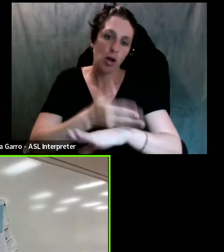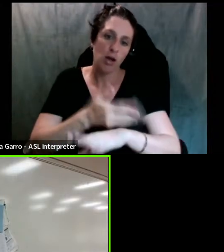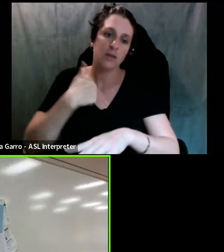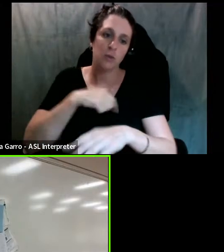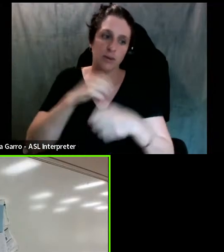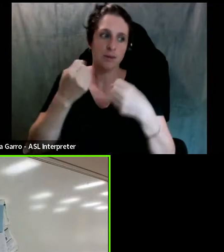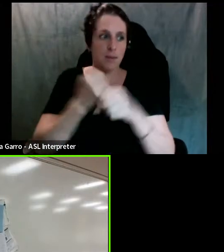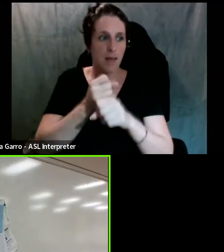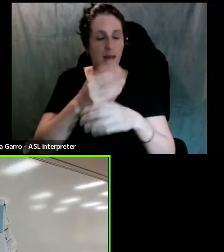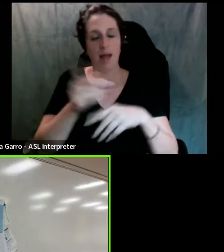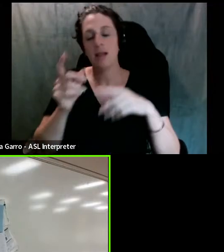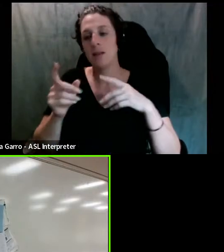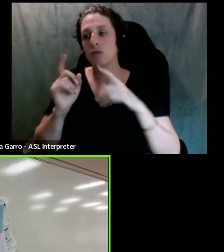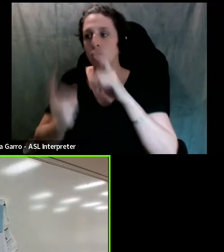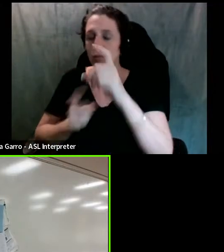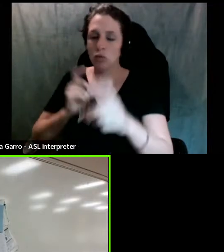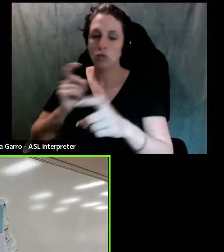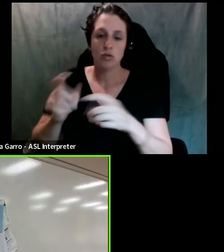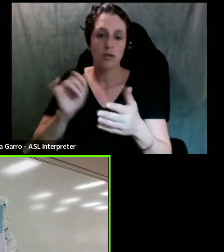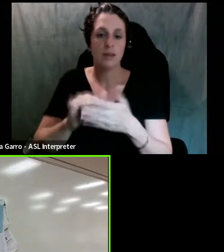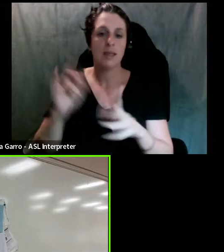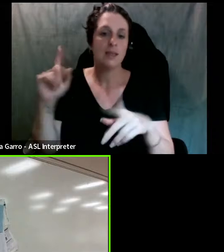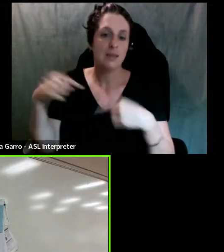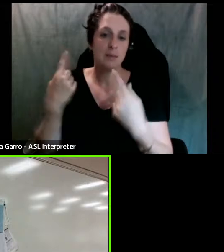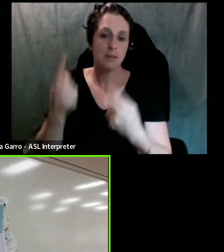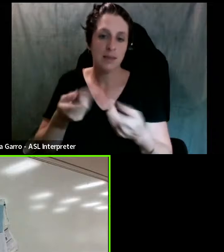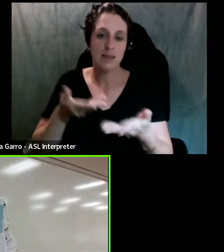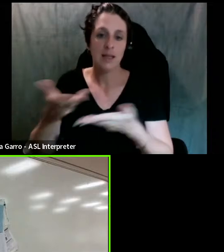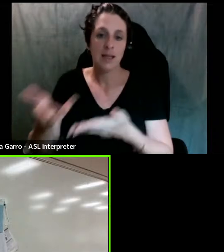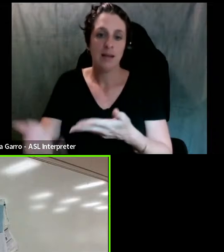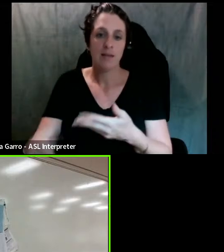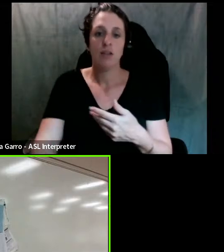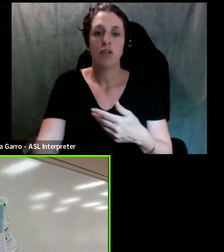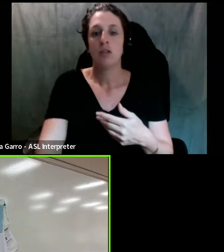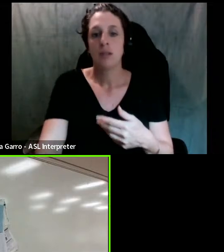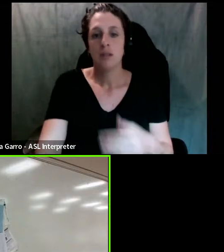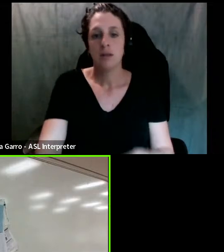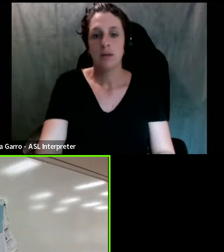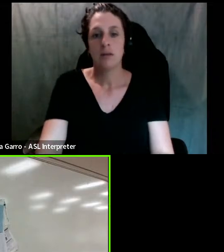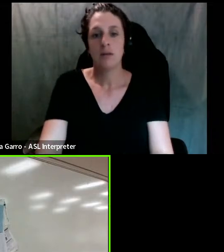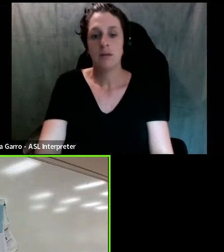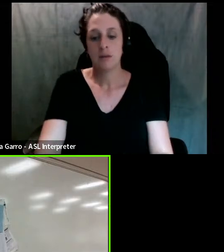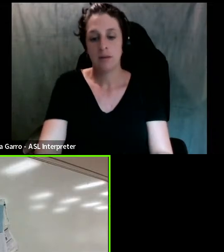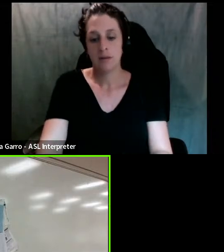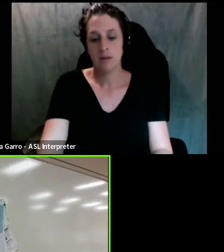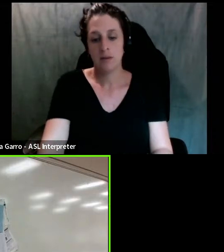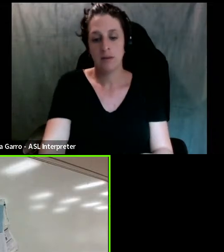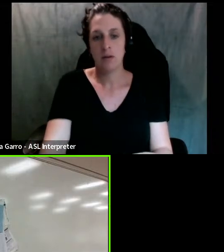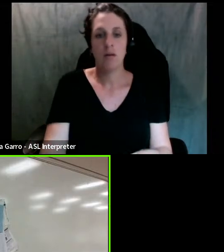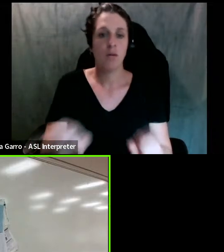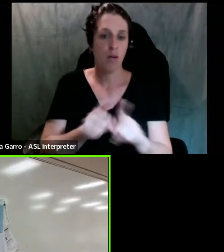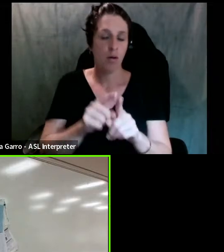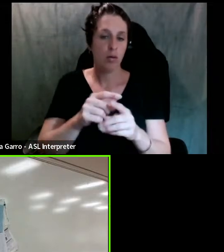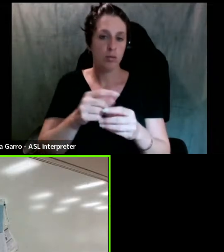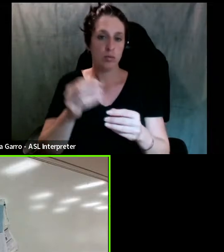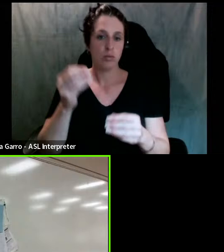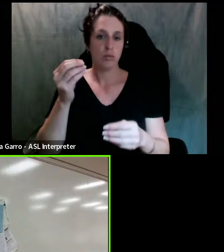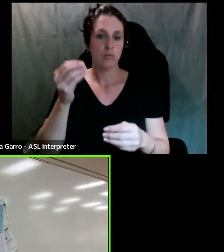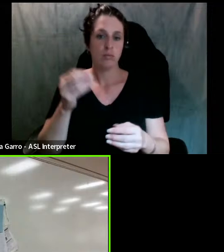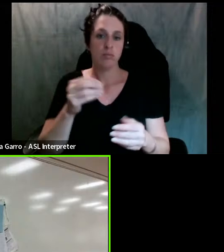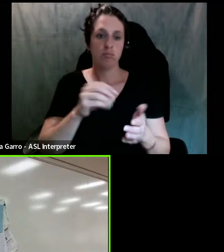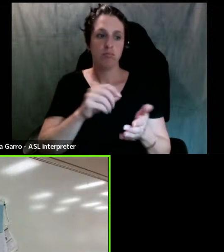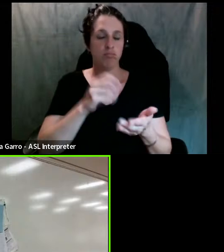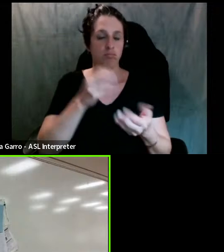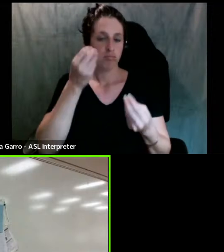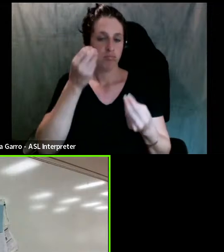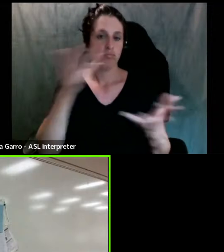and the contributions that have been delivered. It's also notable, as you say, that it's a